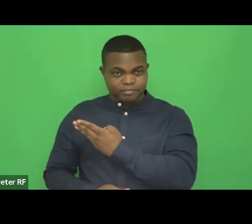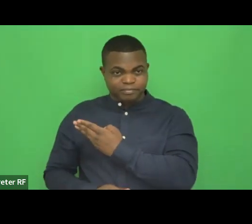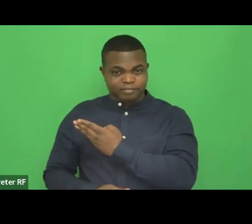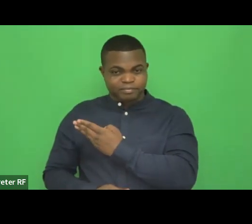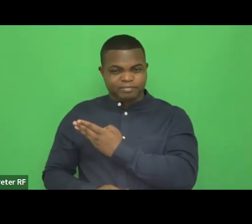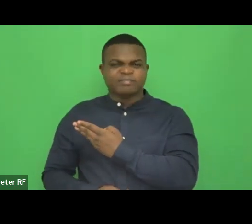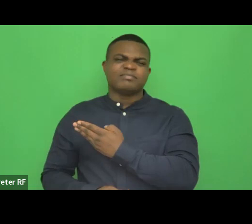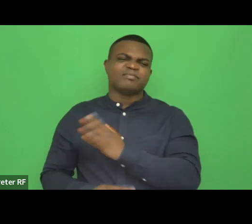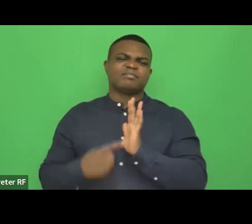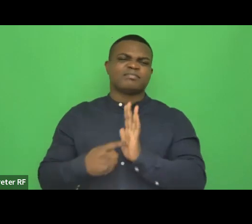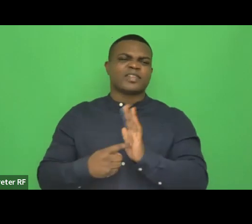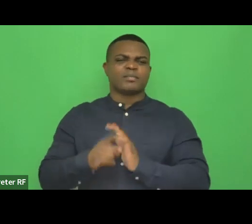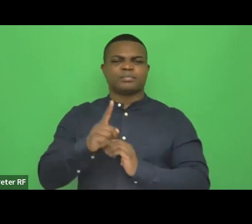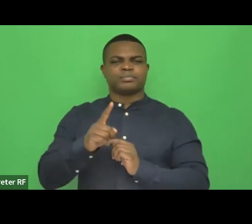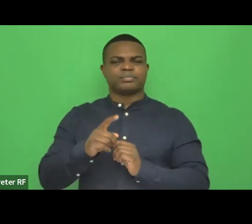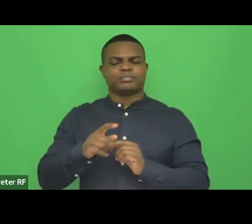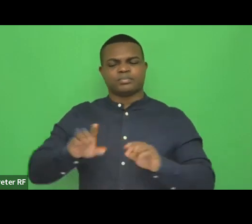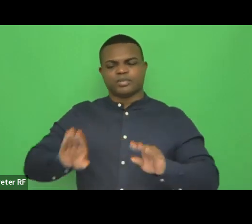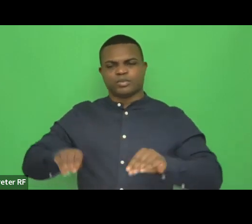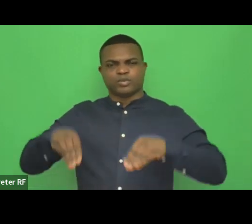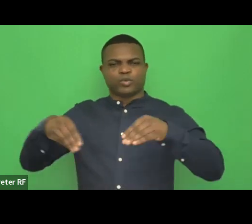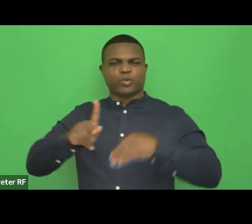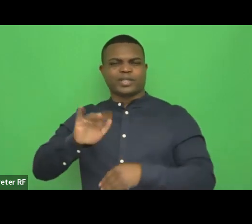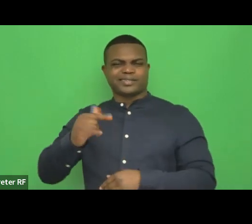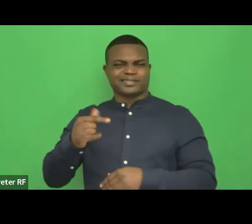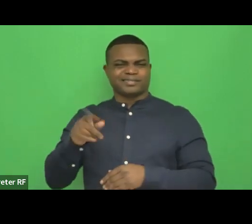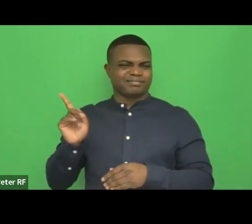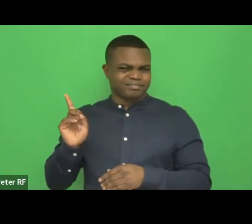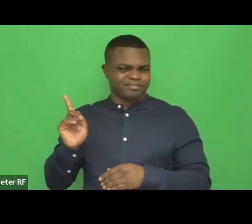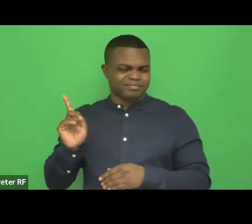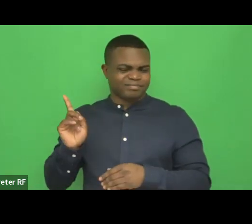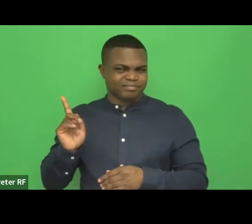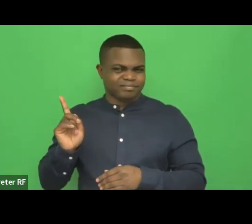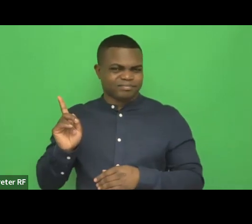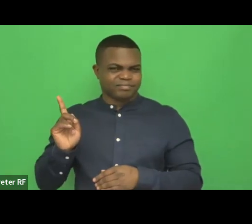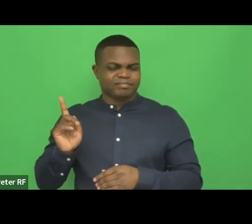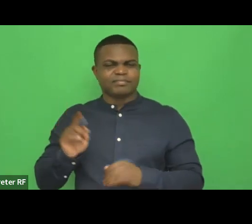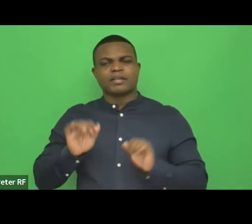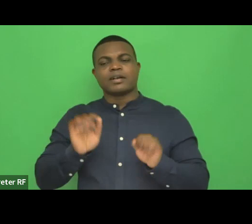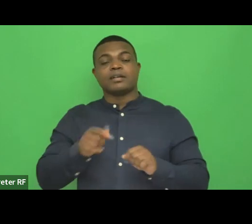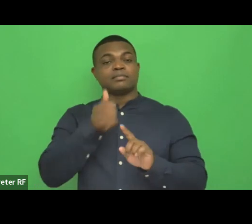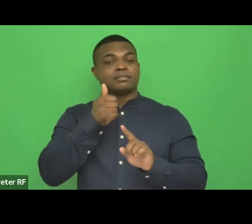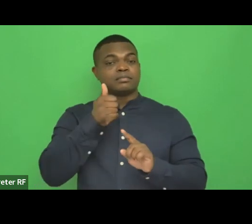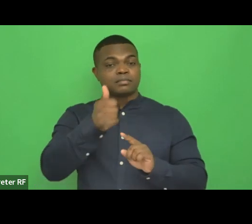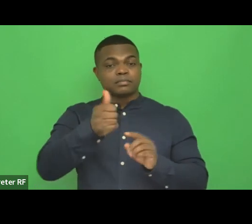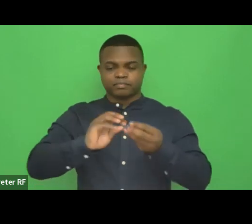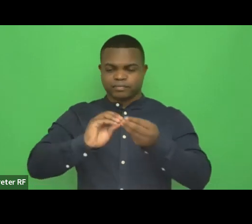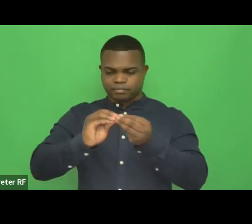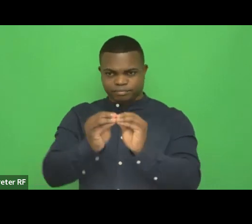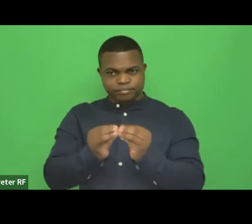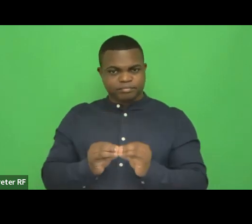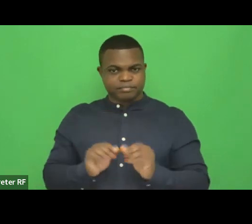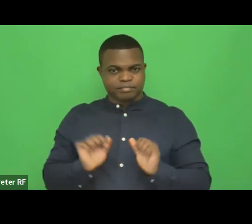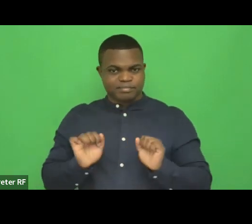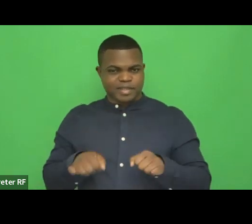EDF colleagues. This is quite a complex document on creating Word documents.